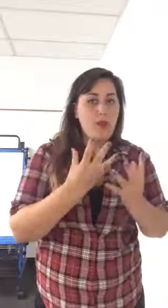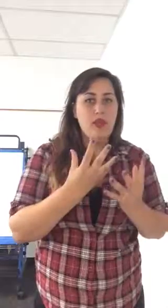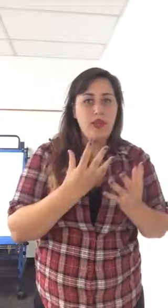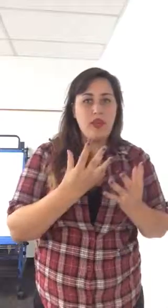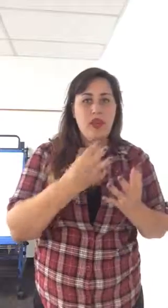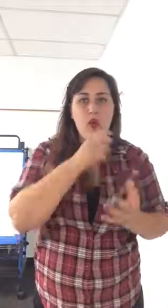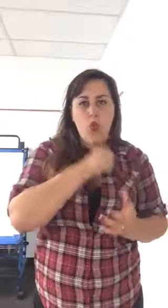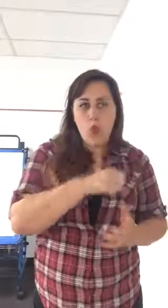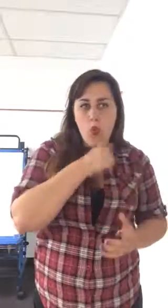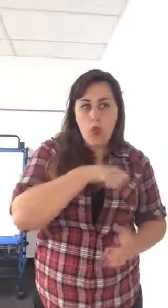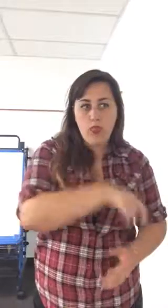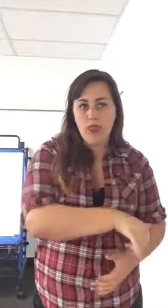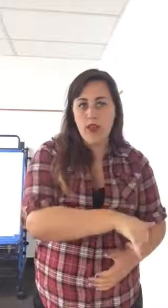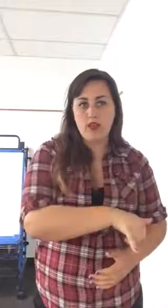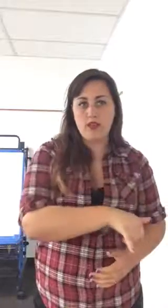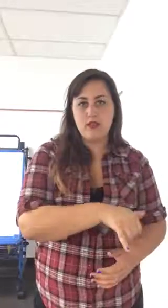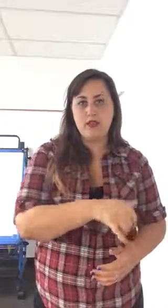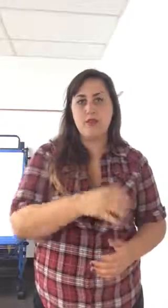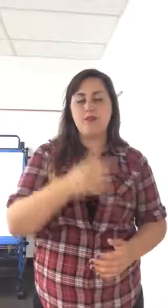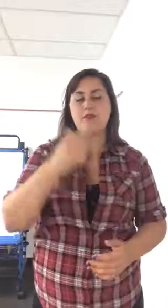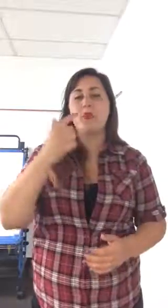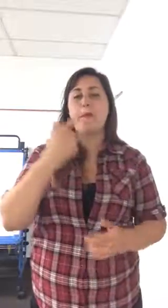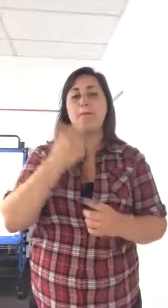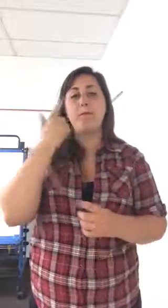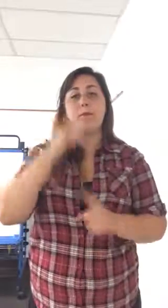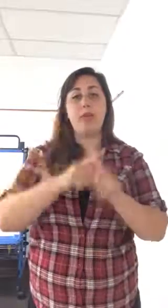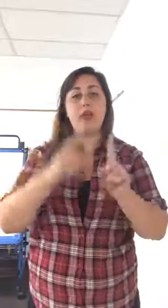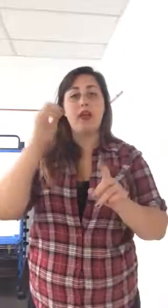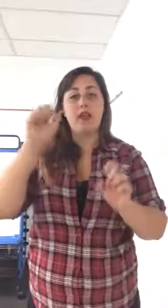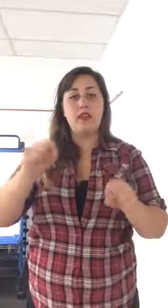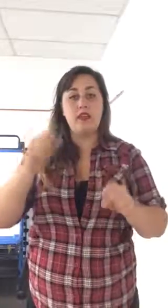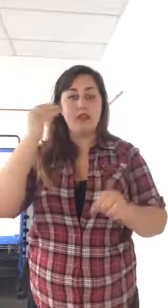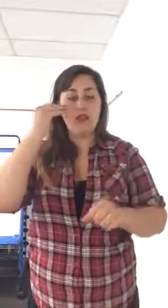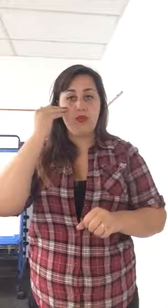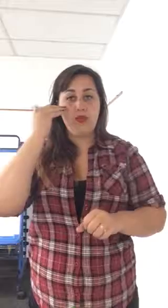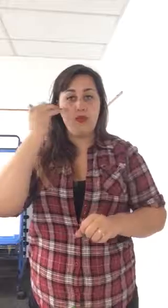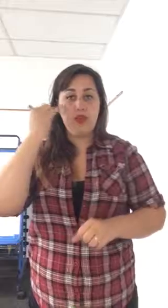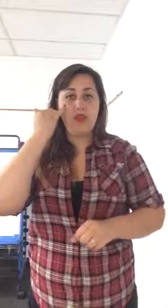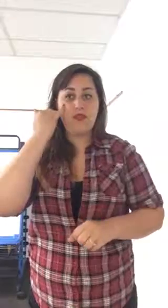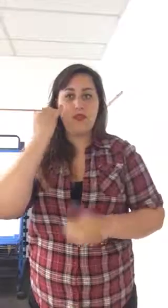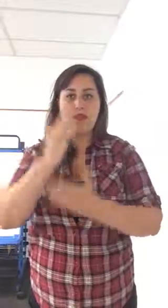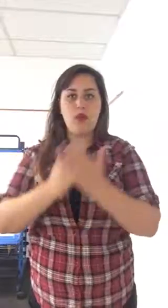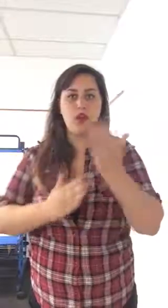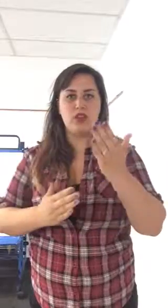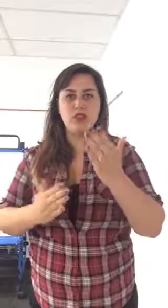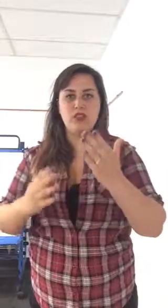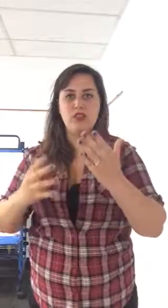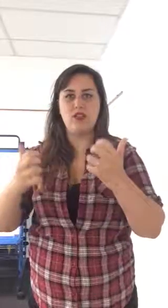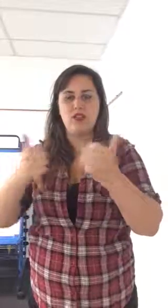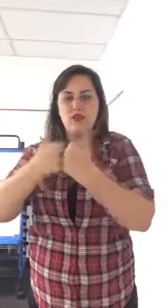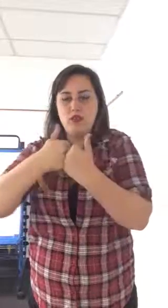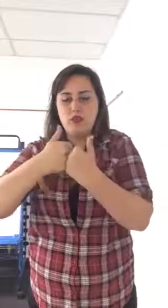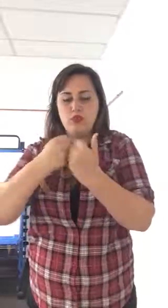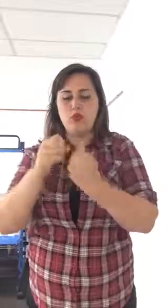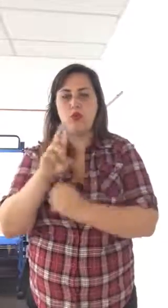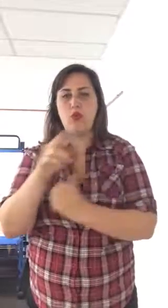also, by the structure of the bone, but I can also tell by whether or not certain areas of the body are fused or brought together. I can look,